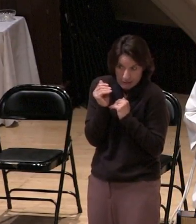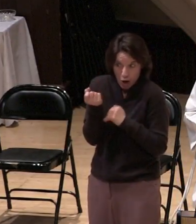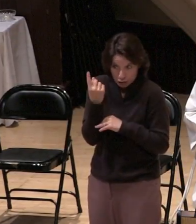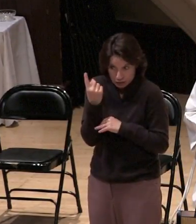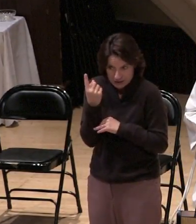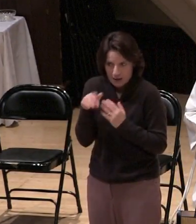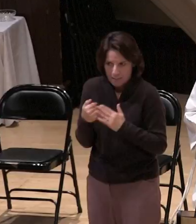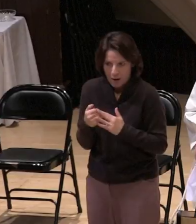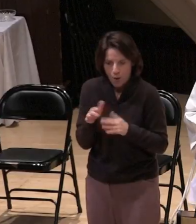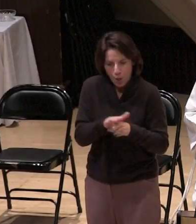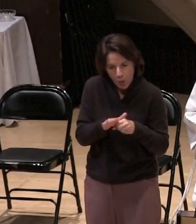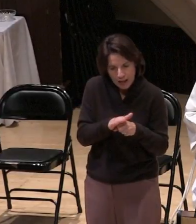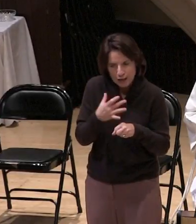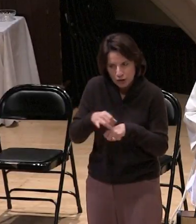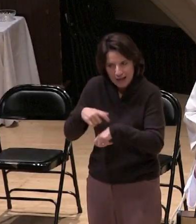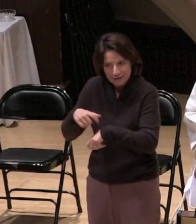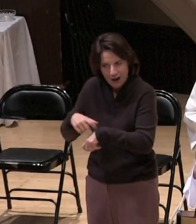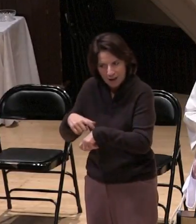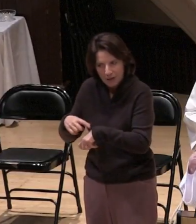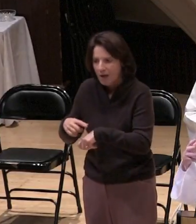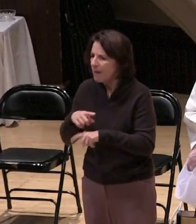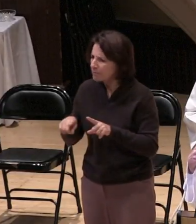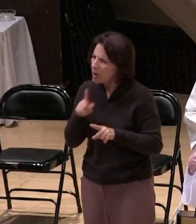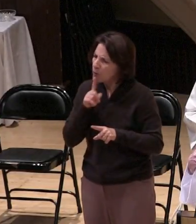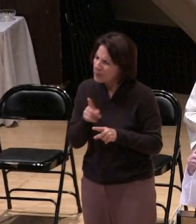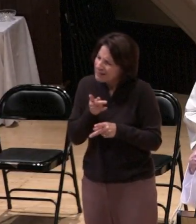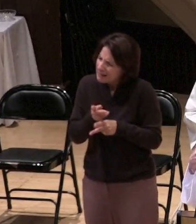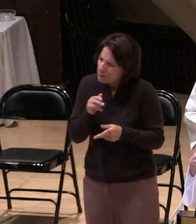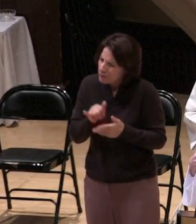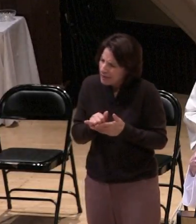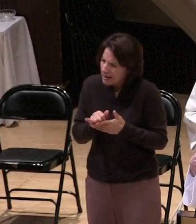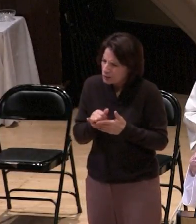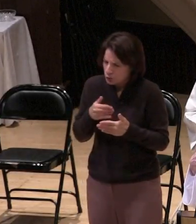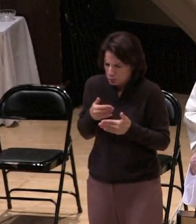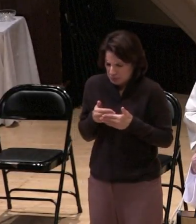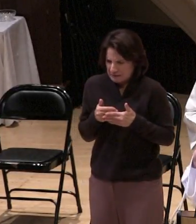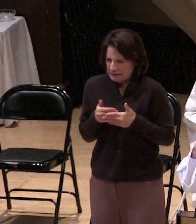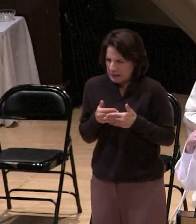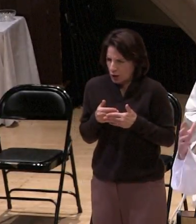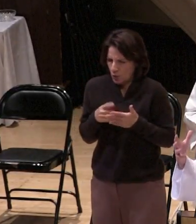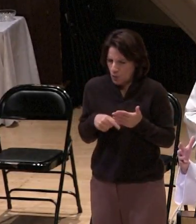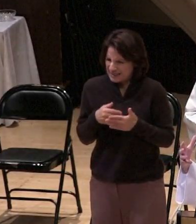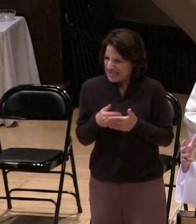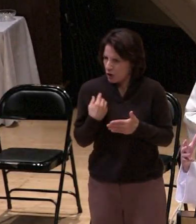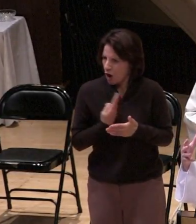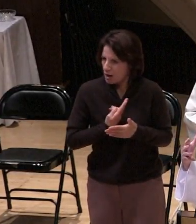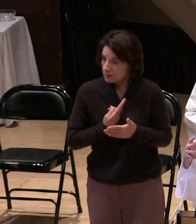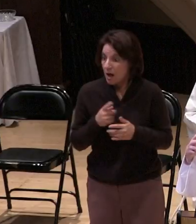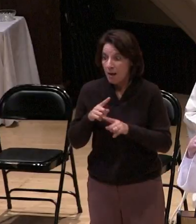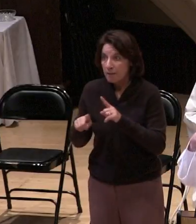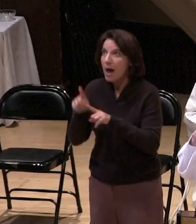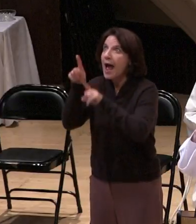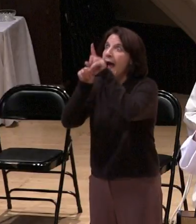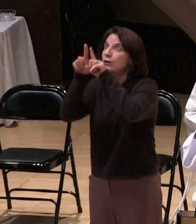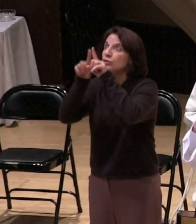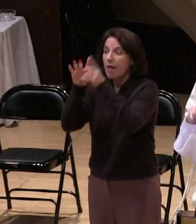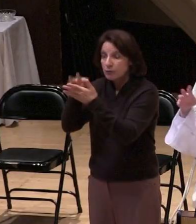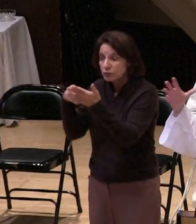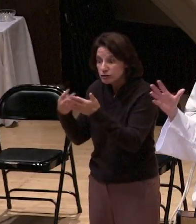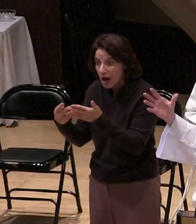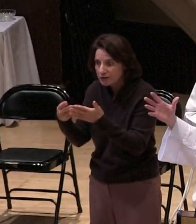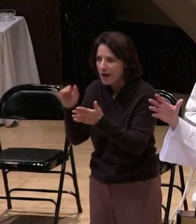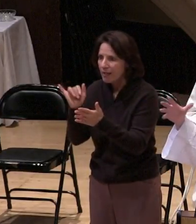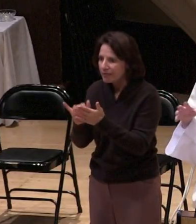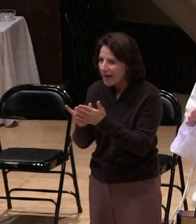location and time, but we pretty much keep that to what's near by us. When you look at an astrological chart, you're looking at how